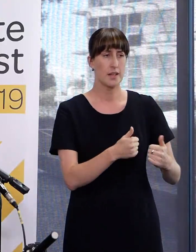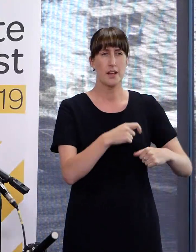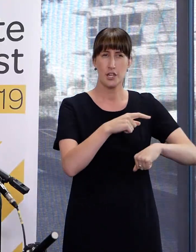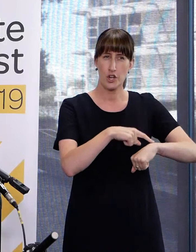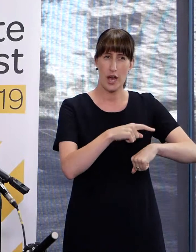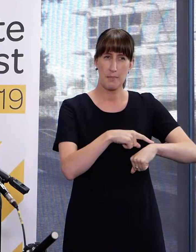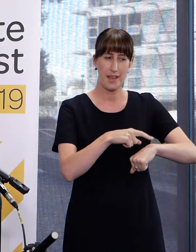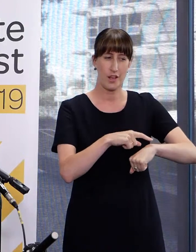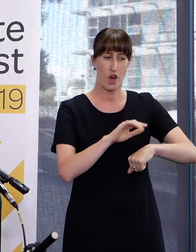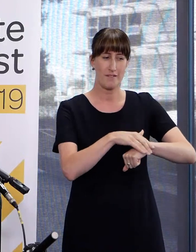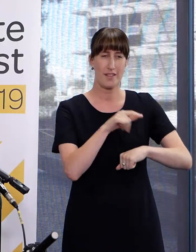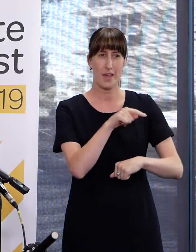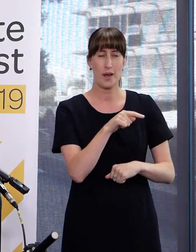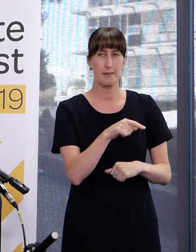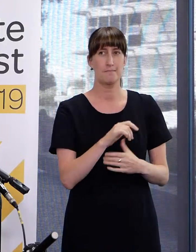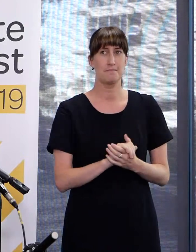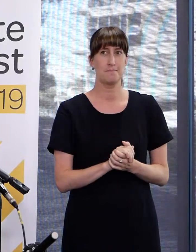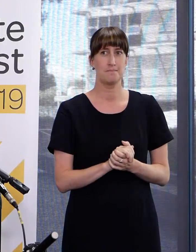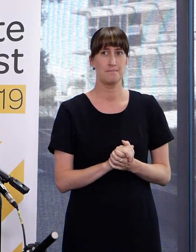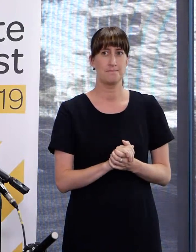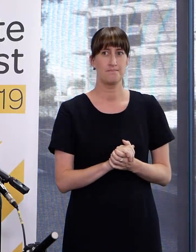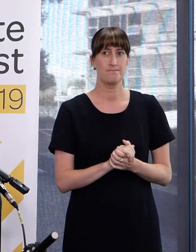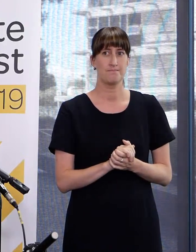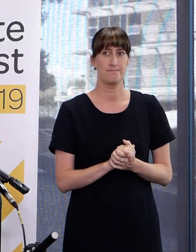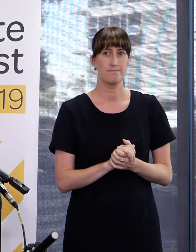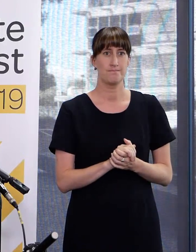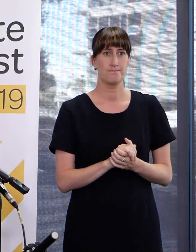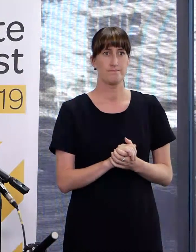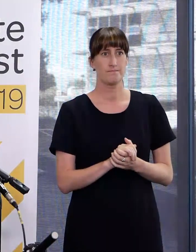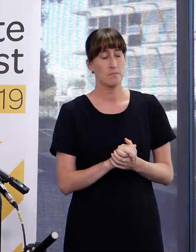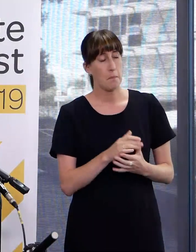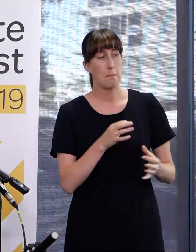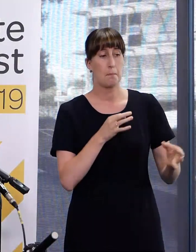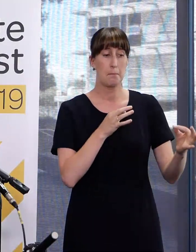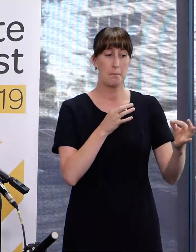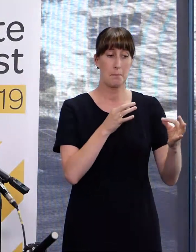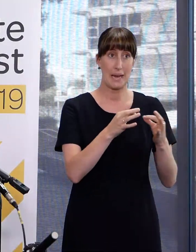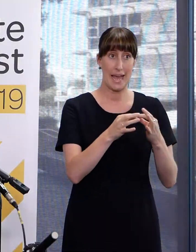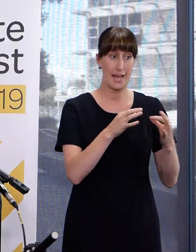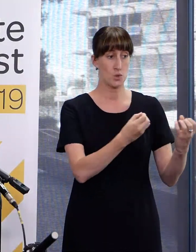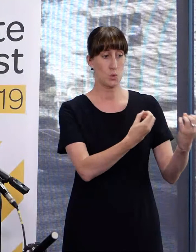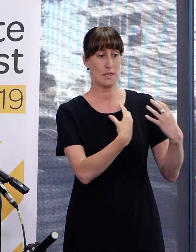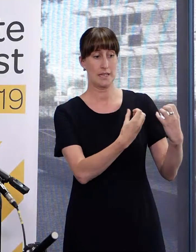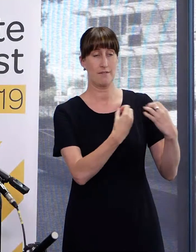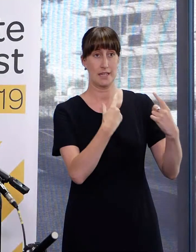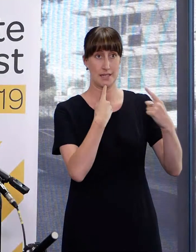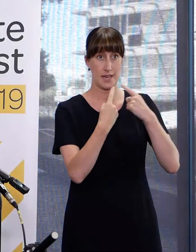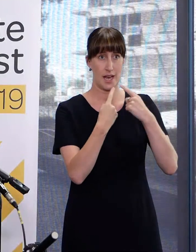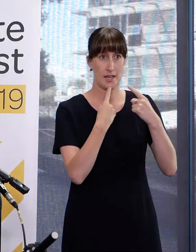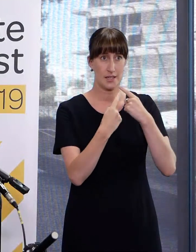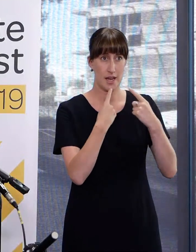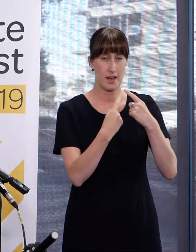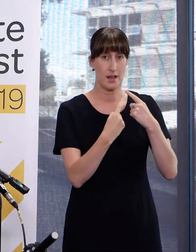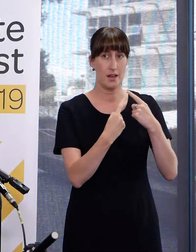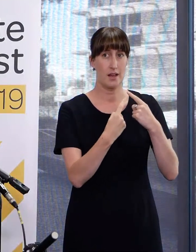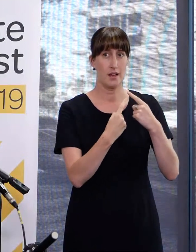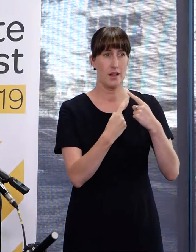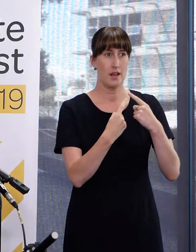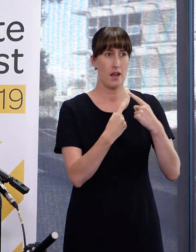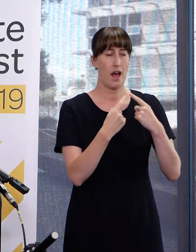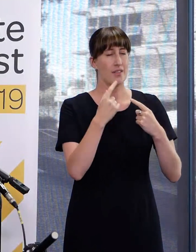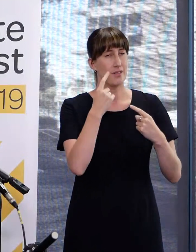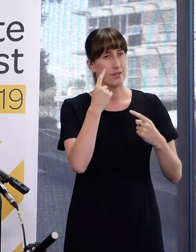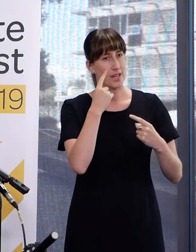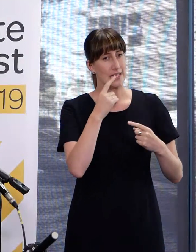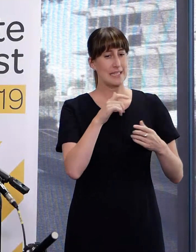timeline-wise, I believe Janssen is, its plan for data means that we'd be looking for a regulatory